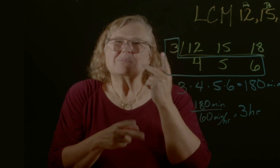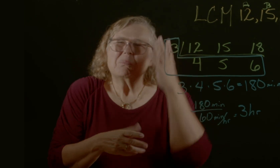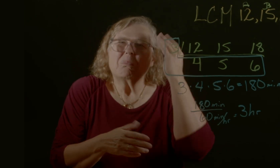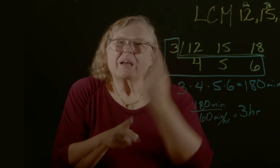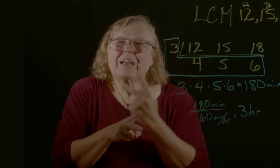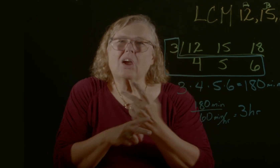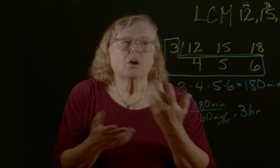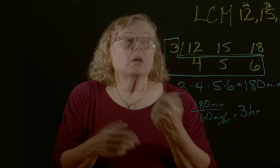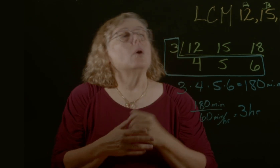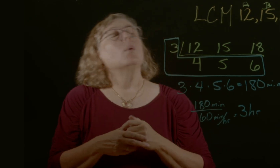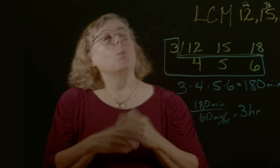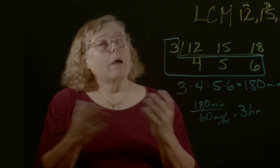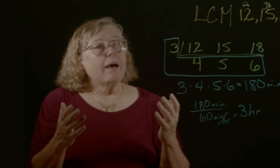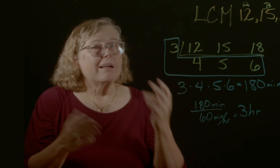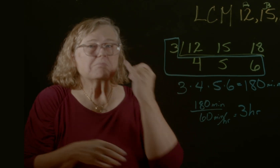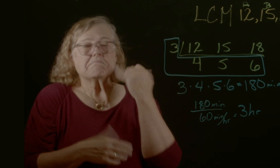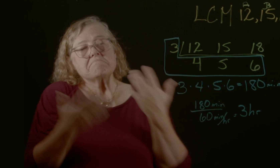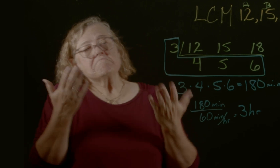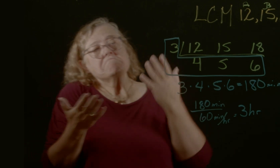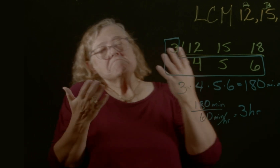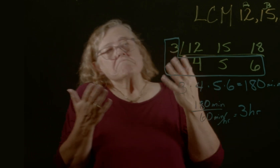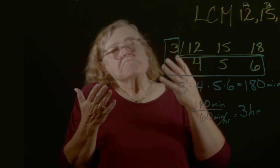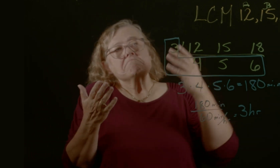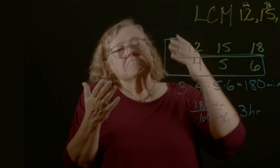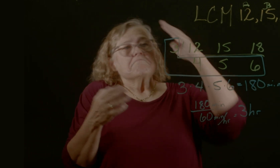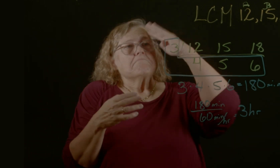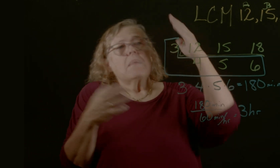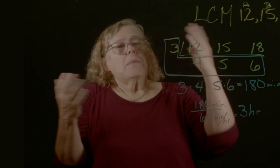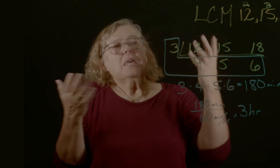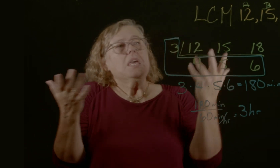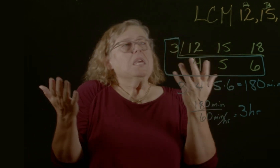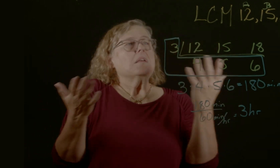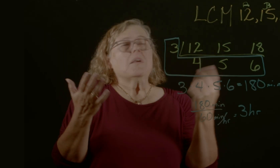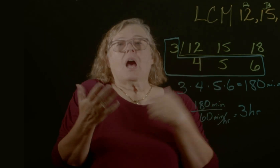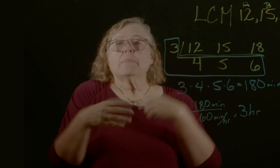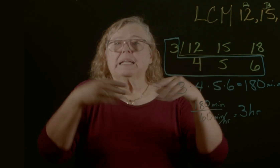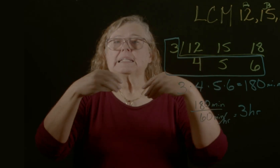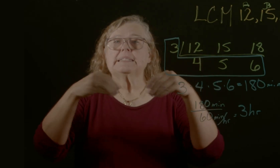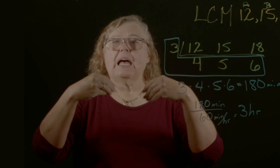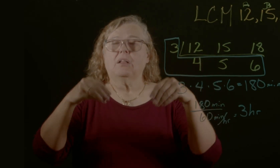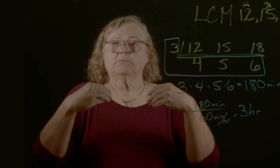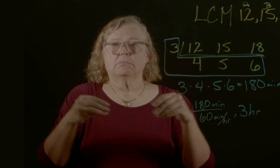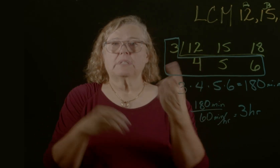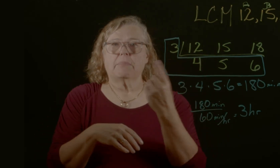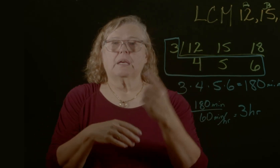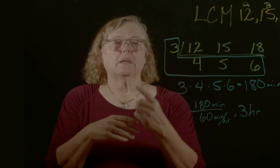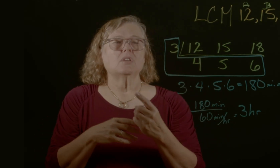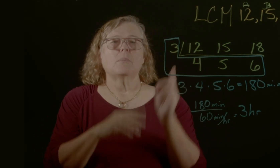do I care about that? Well, I don't know, maybe I want to sell something. If I'm going to